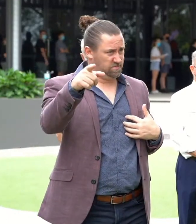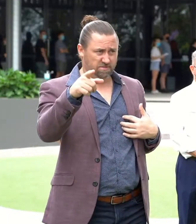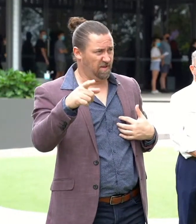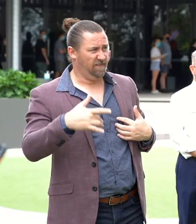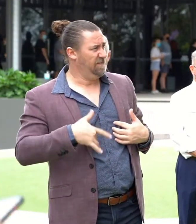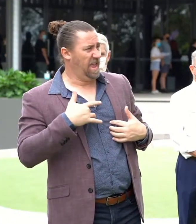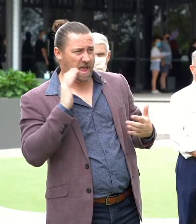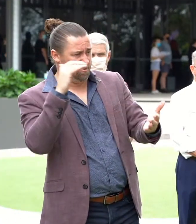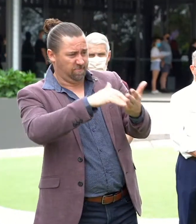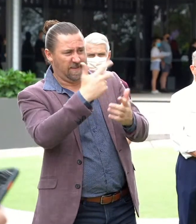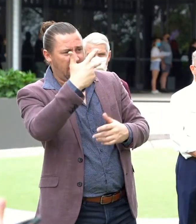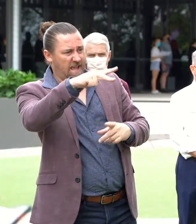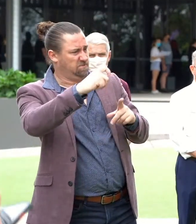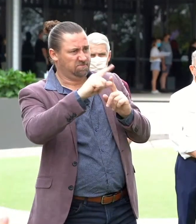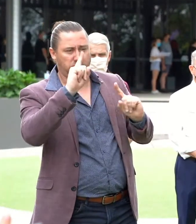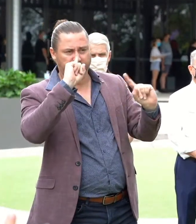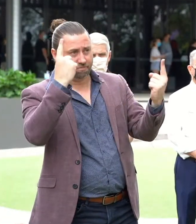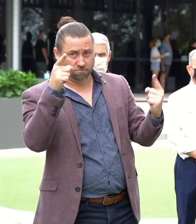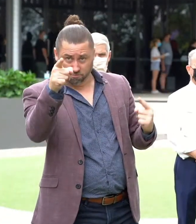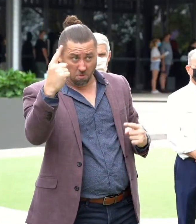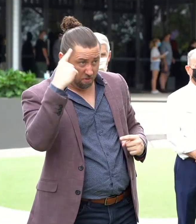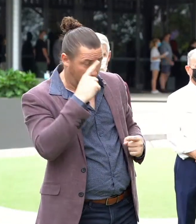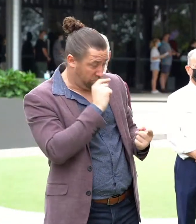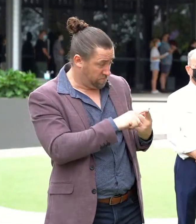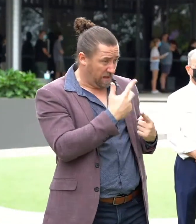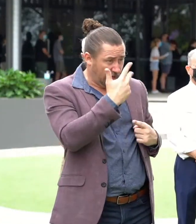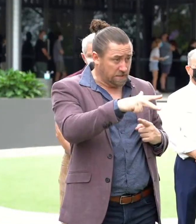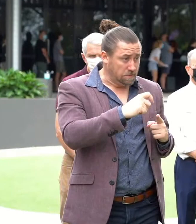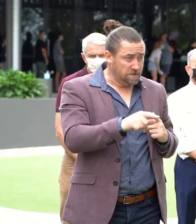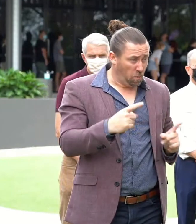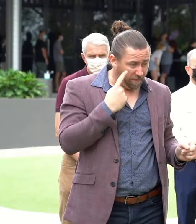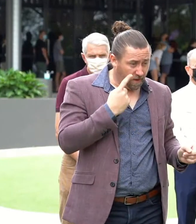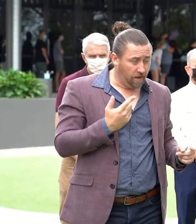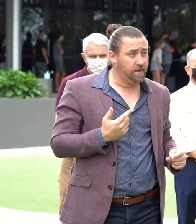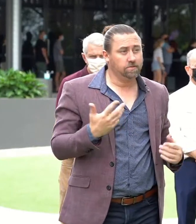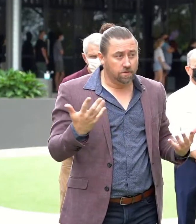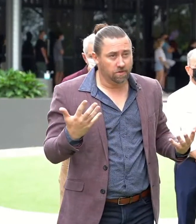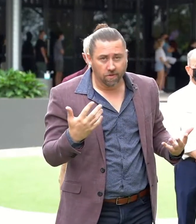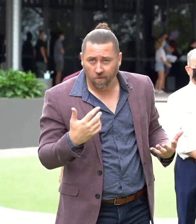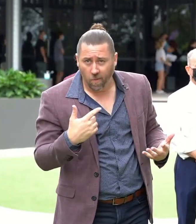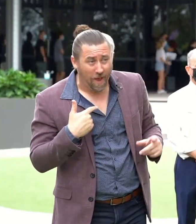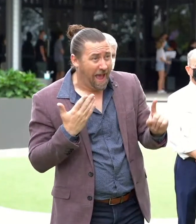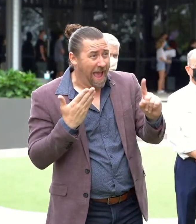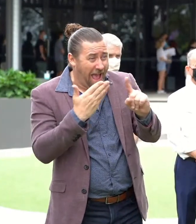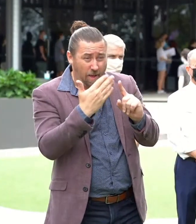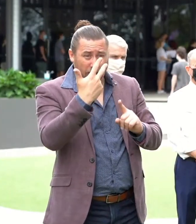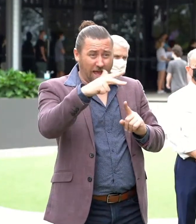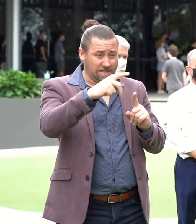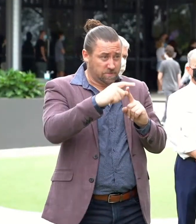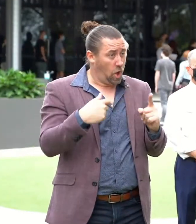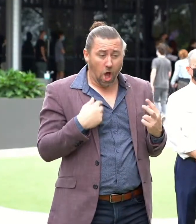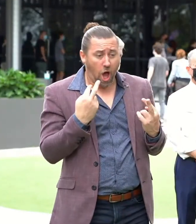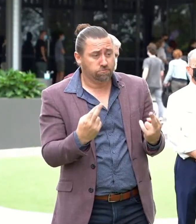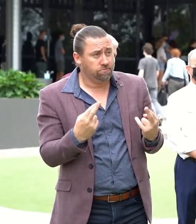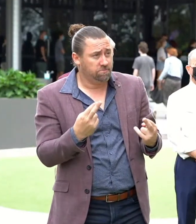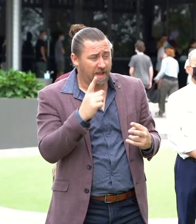is that still a reasonable goal? Do you think we can still get to 80%? Look, obviously that is what we're aiming for. We hope to do that. We're